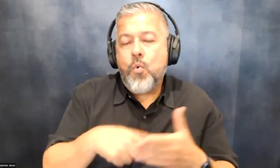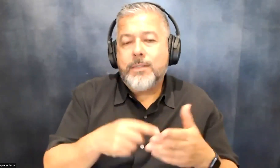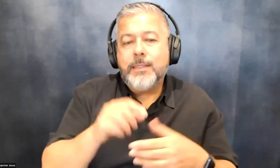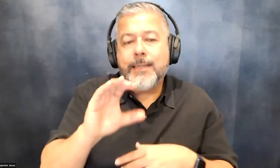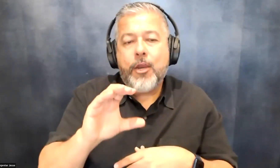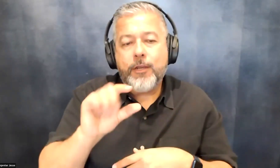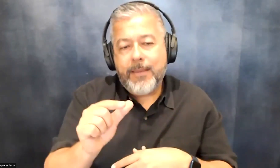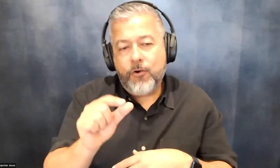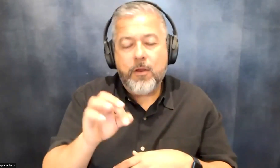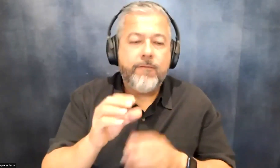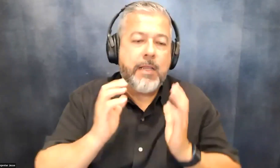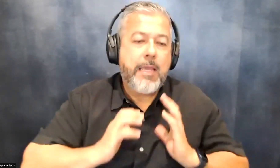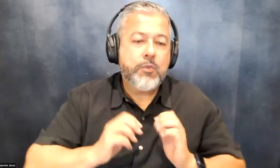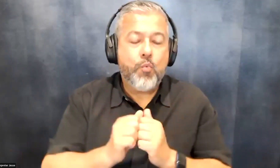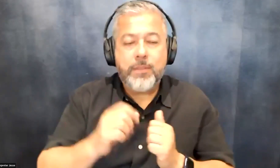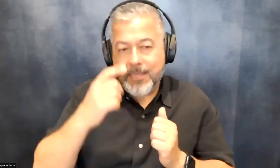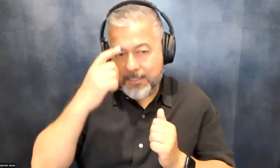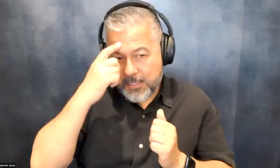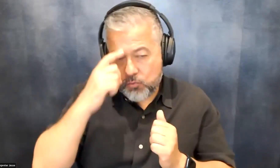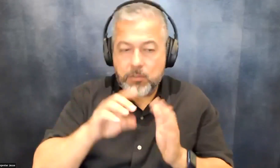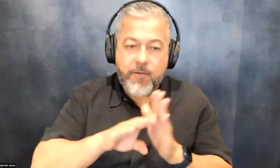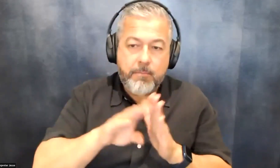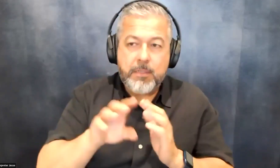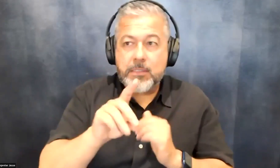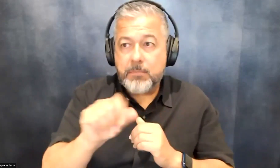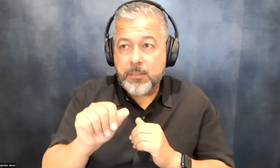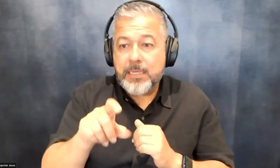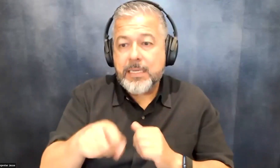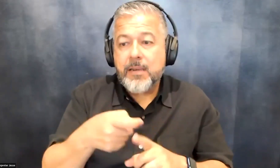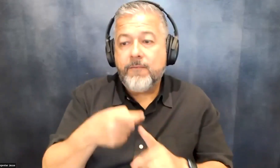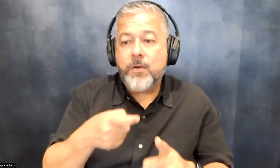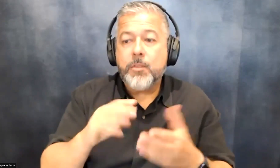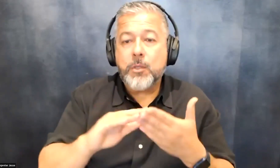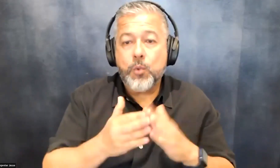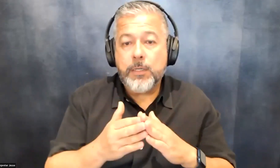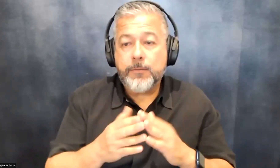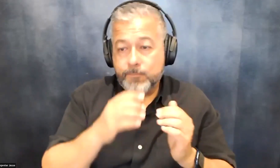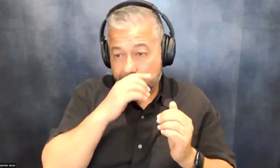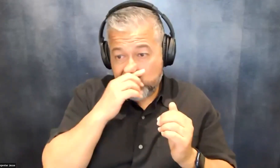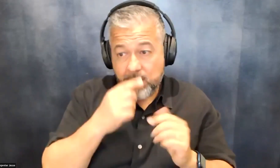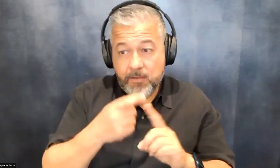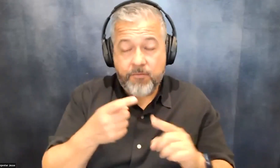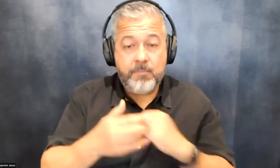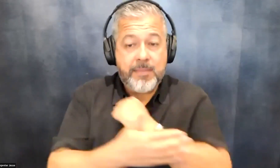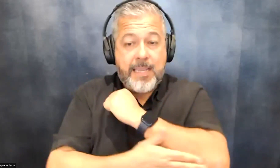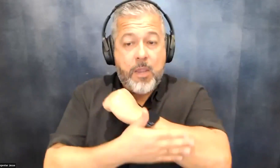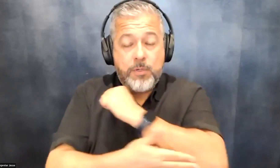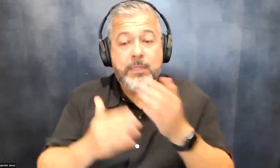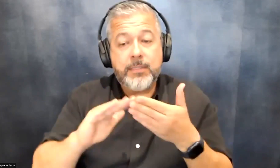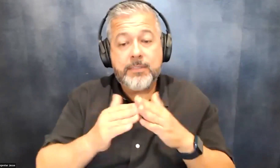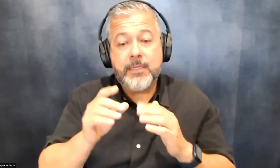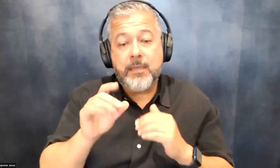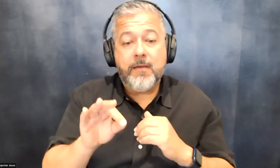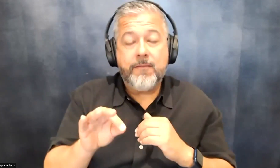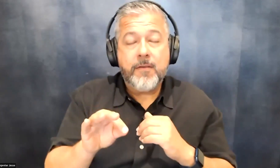caregivers of clients with intellectual developmental disabilities need from the community, from the county or the city of